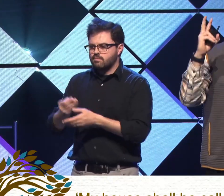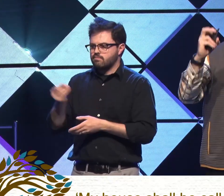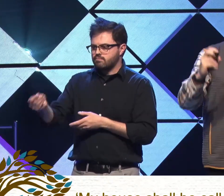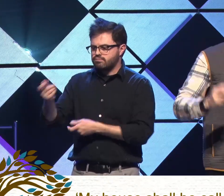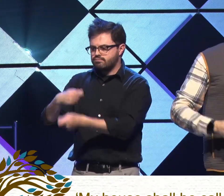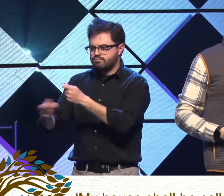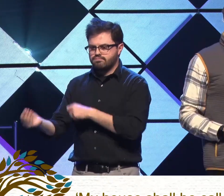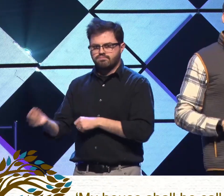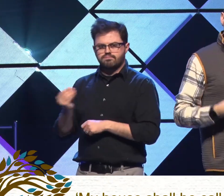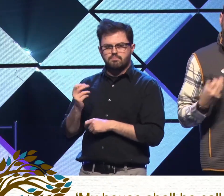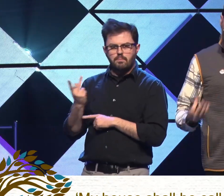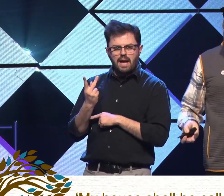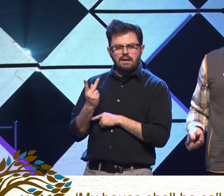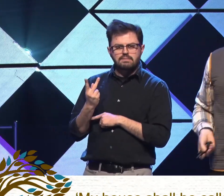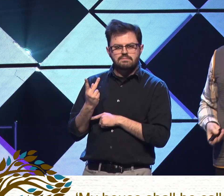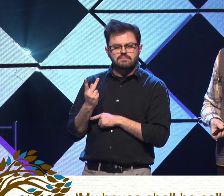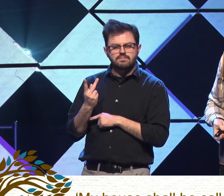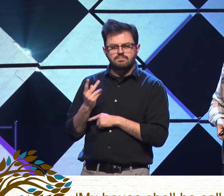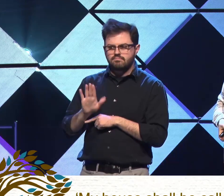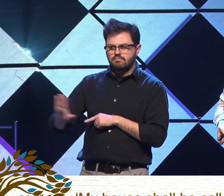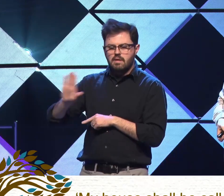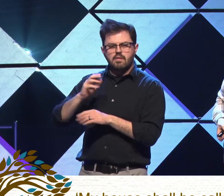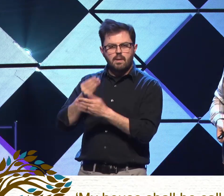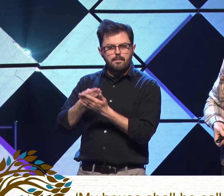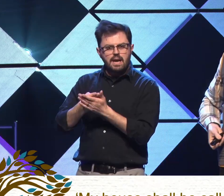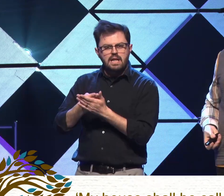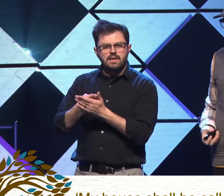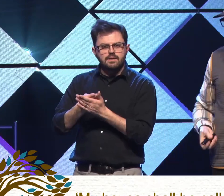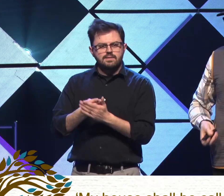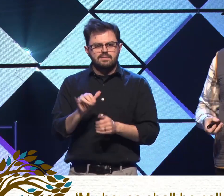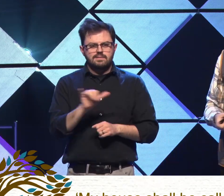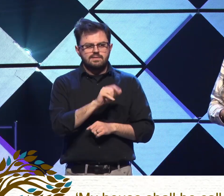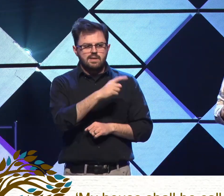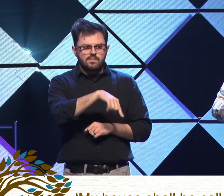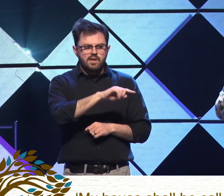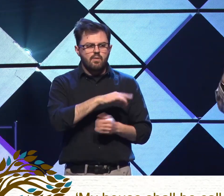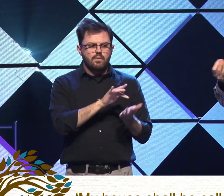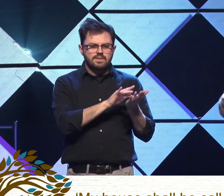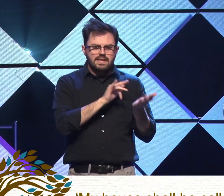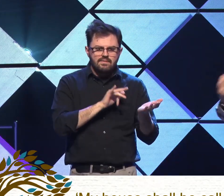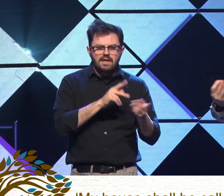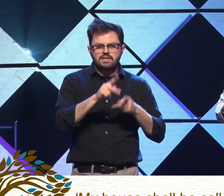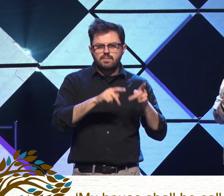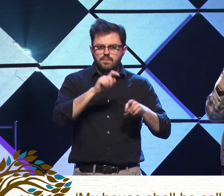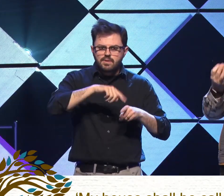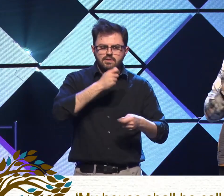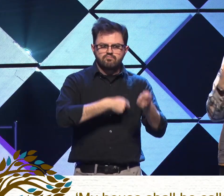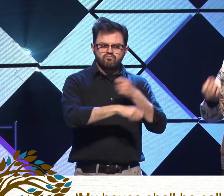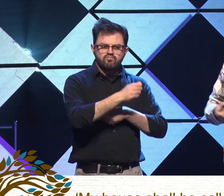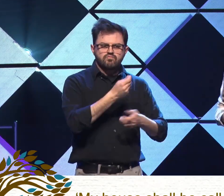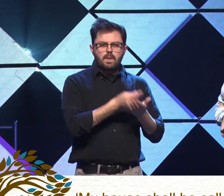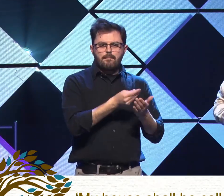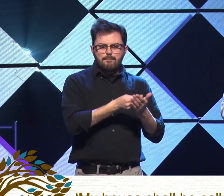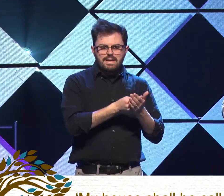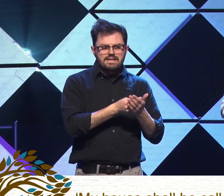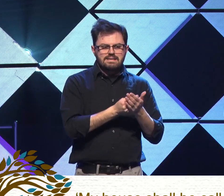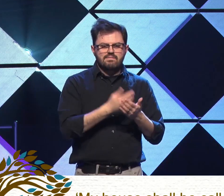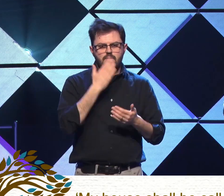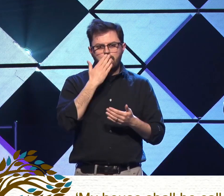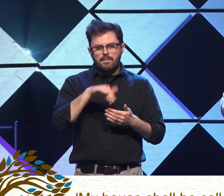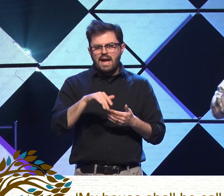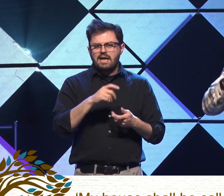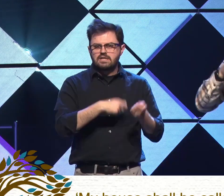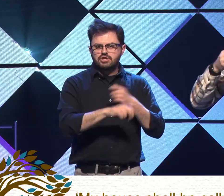you're going to get an exchange rate. So what would happen is that these folks would be taking advantage of those who had to exchange money, giving them a very poor rate, let's